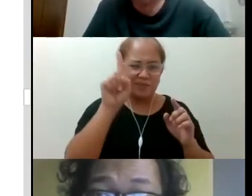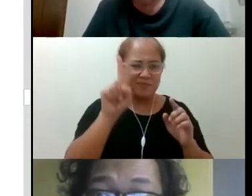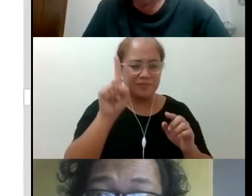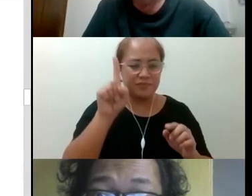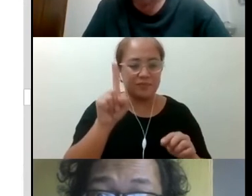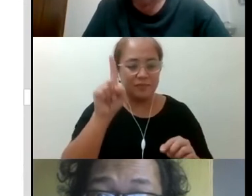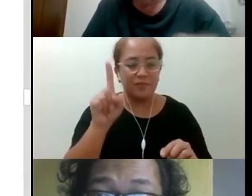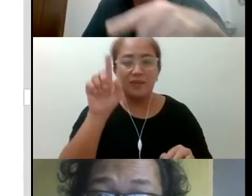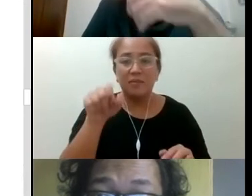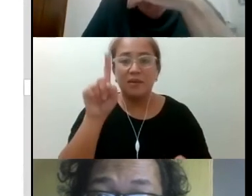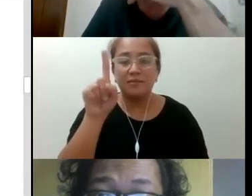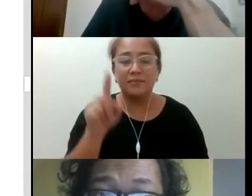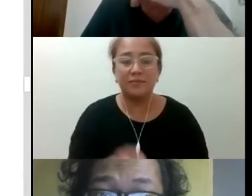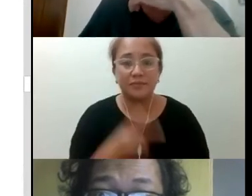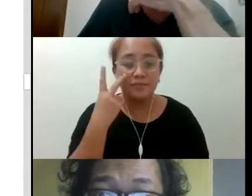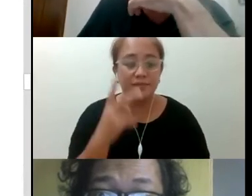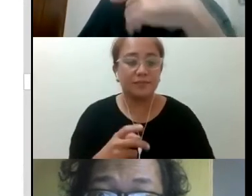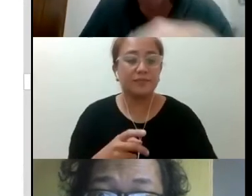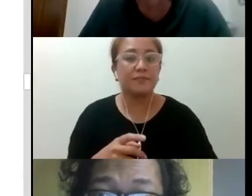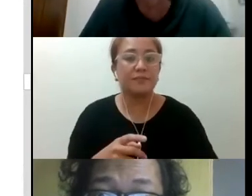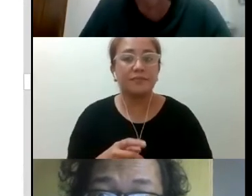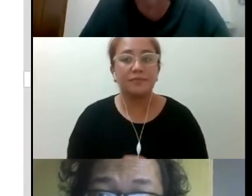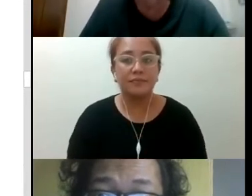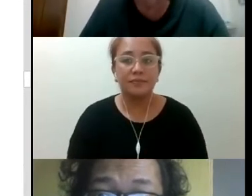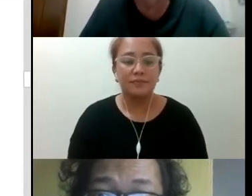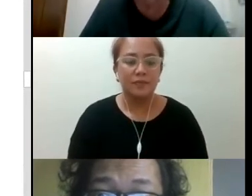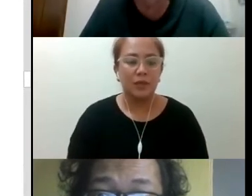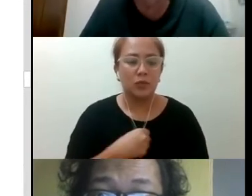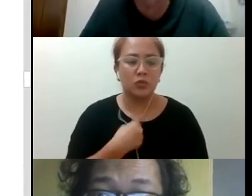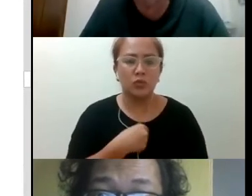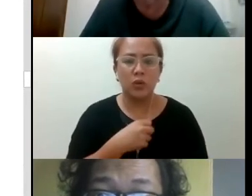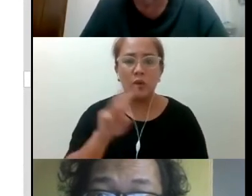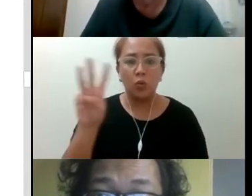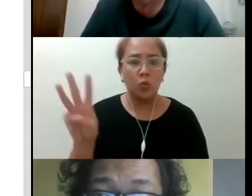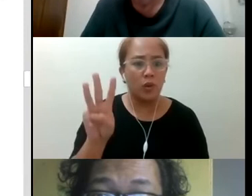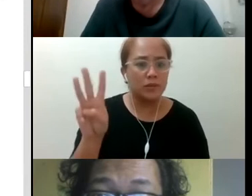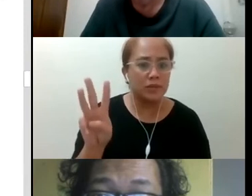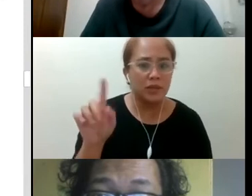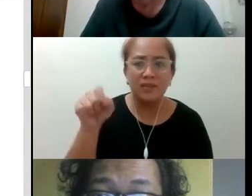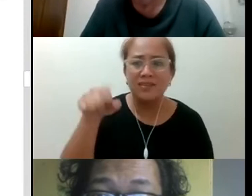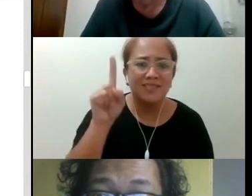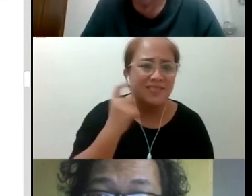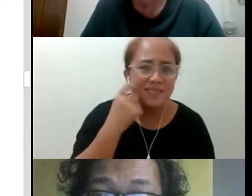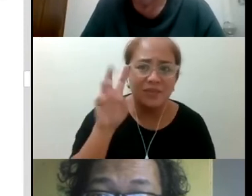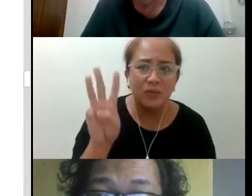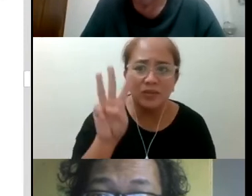that? Yeah. No, sorry, to Wednesday and